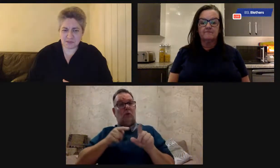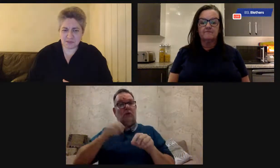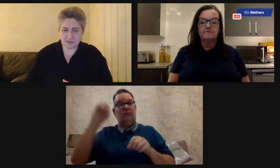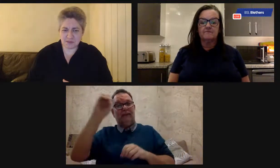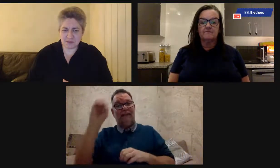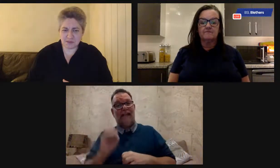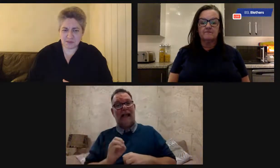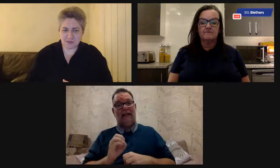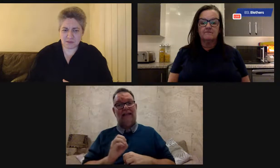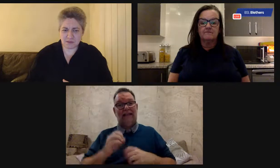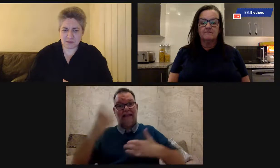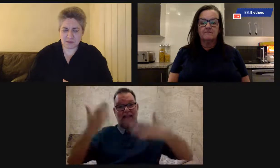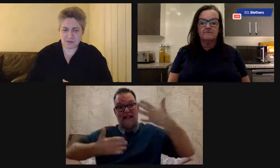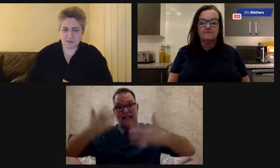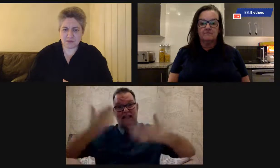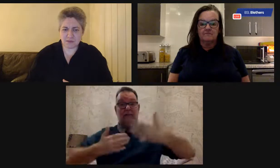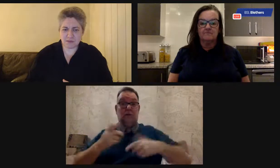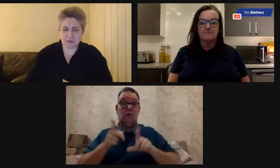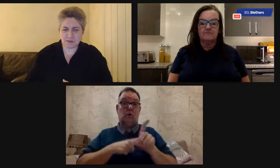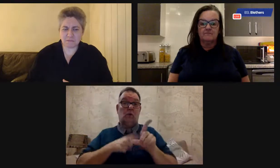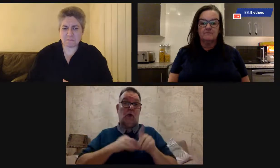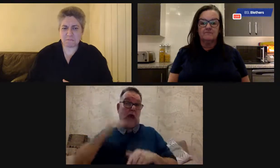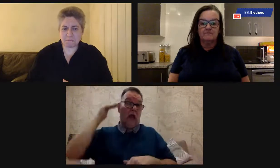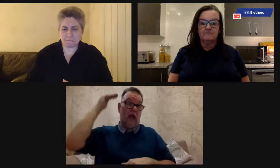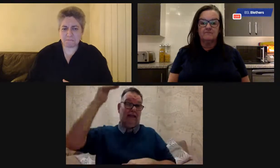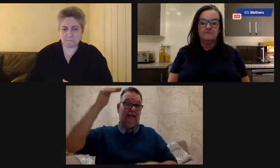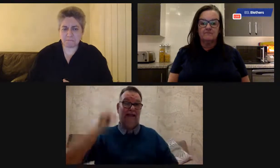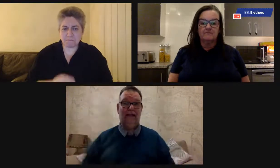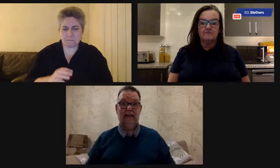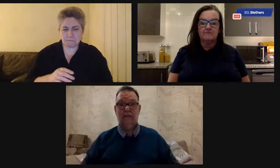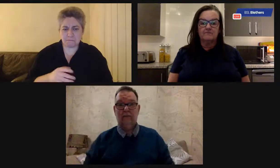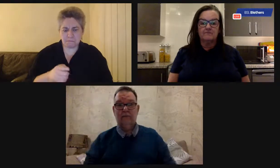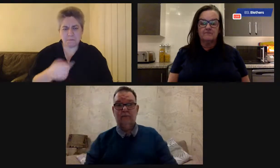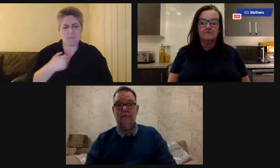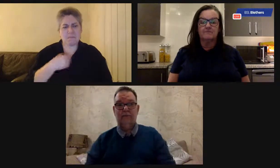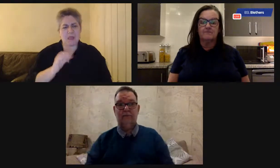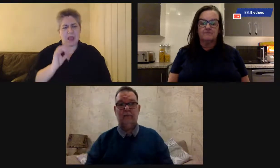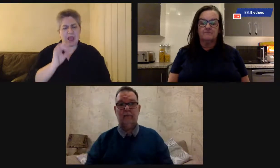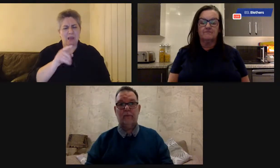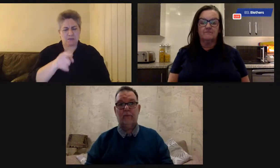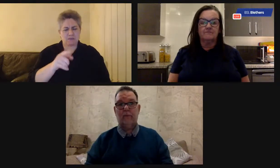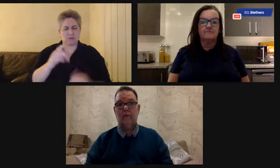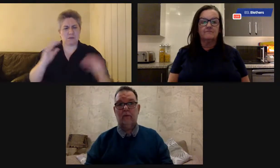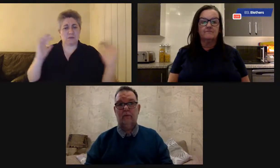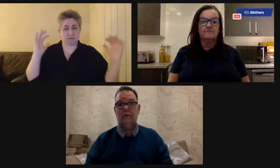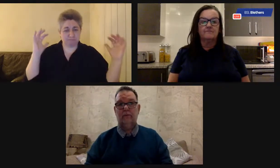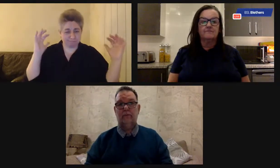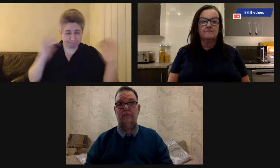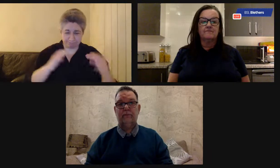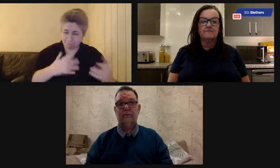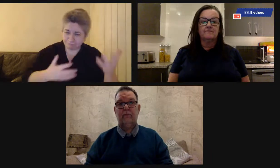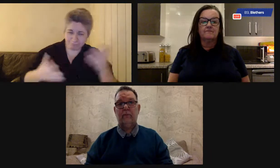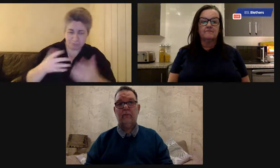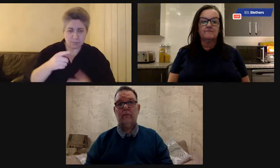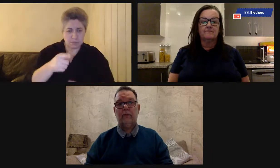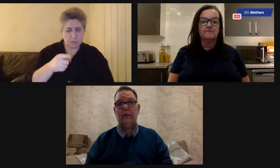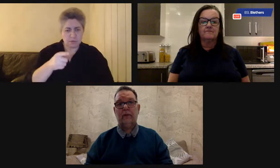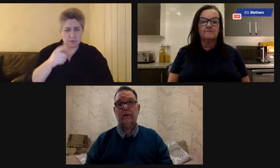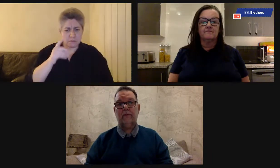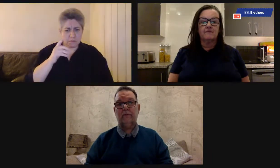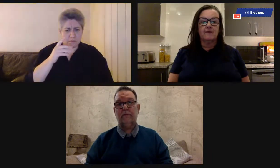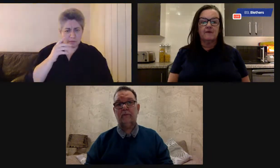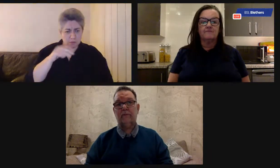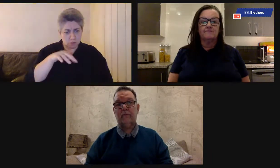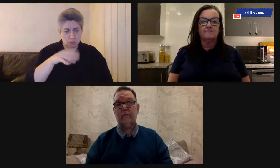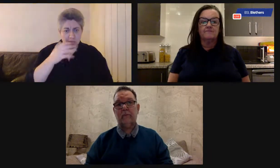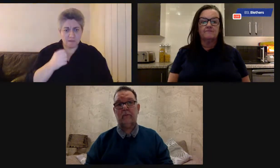were. But Yorkshire, the percentage of people from Yorkshire, or rather, the